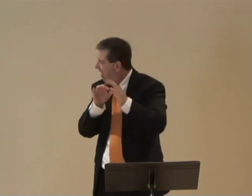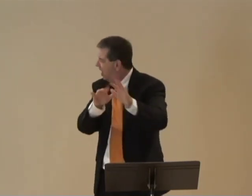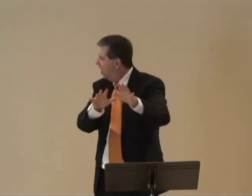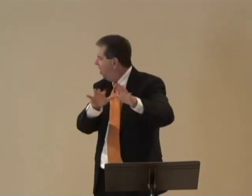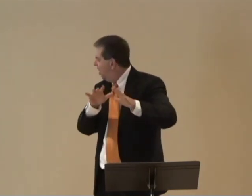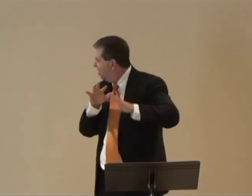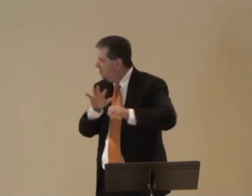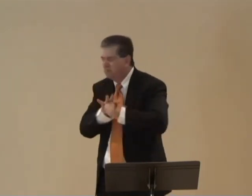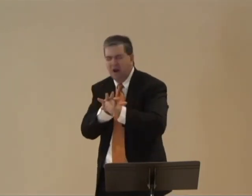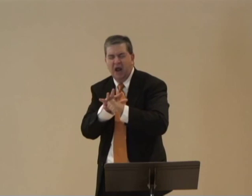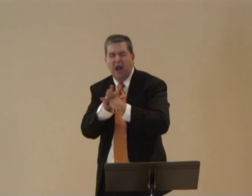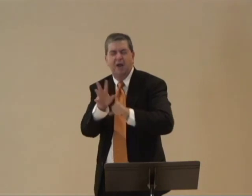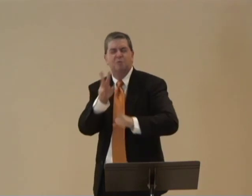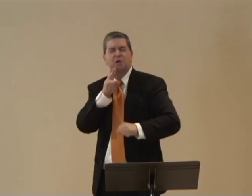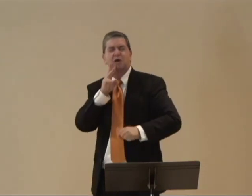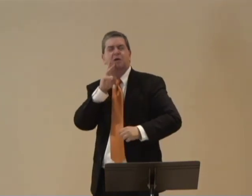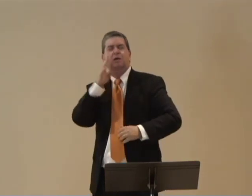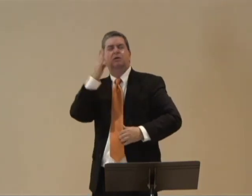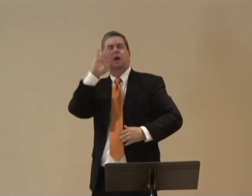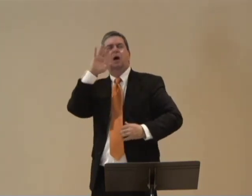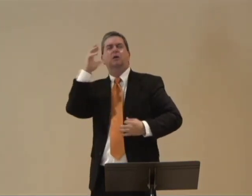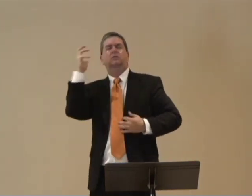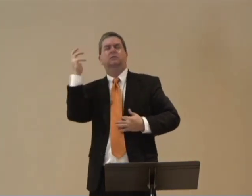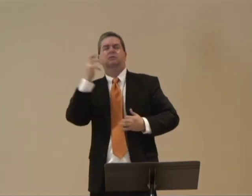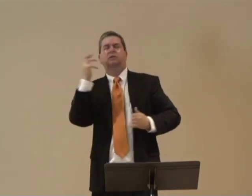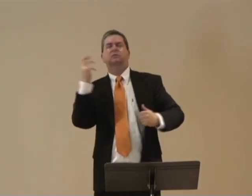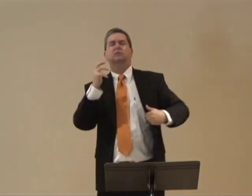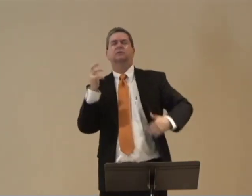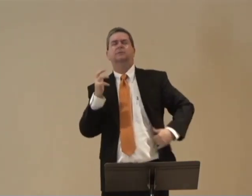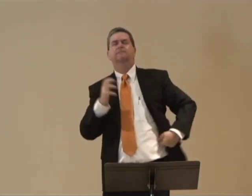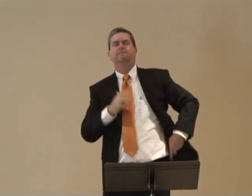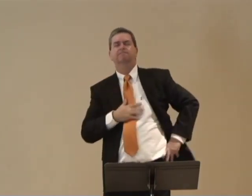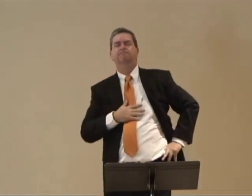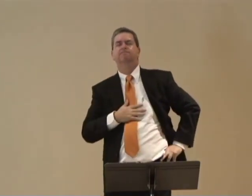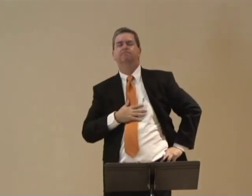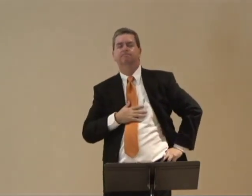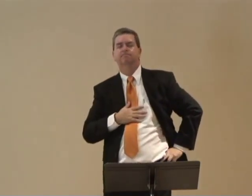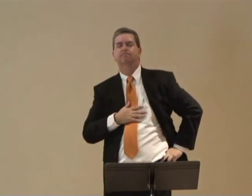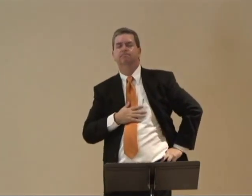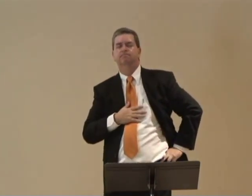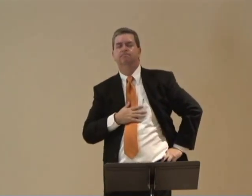That's because